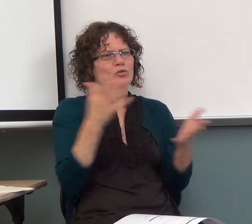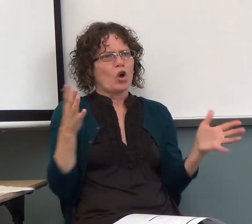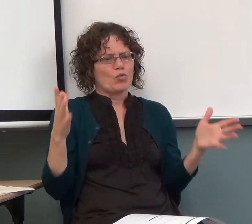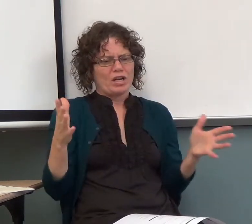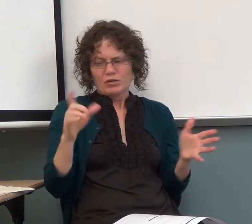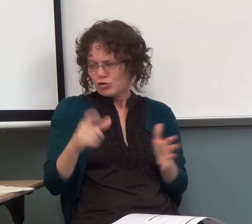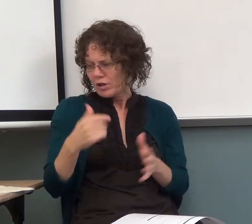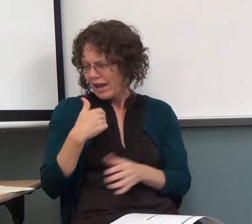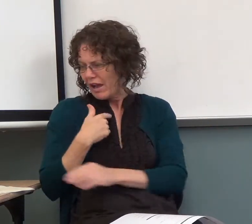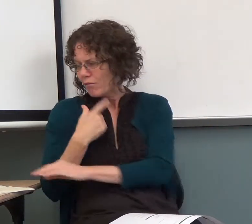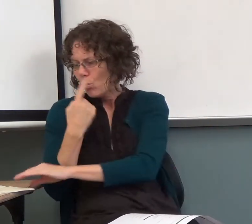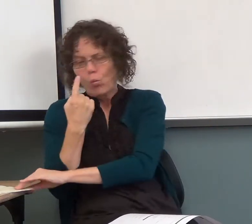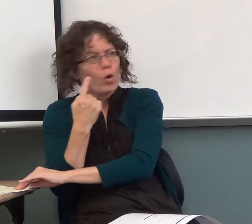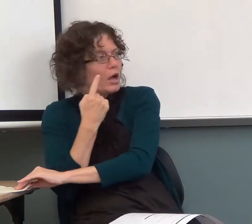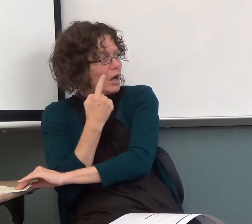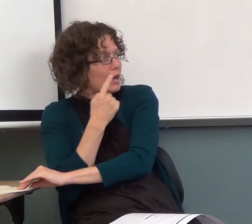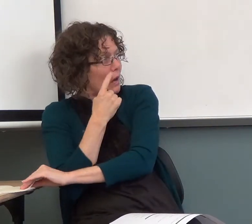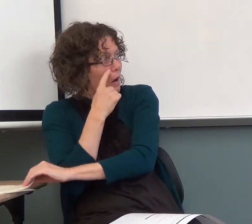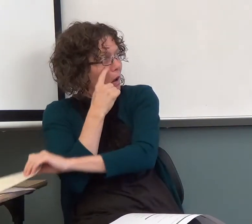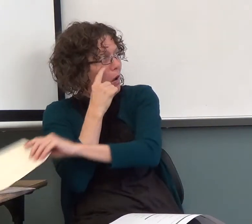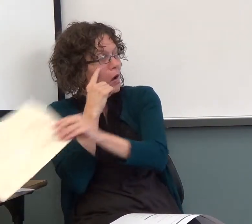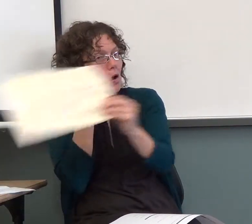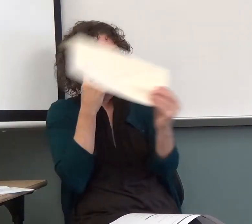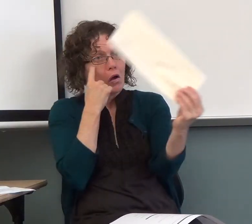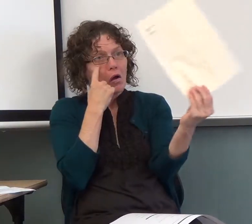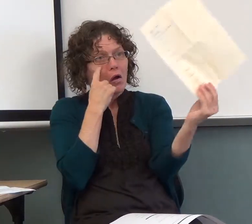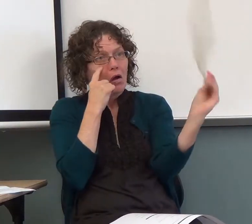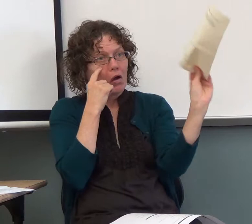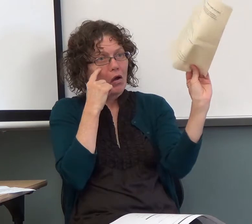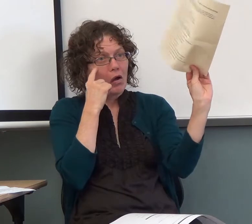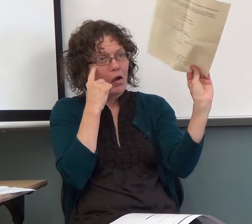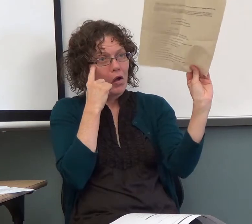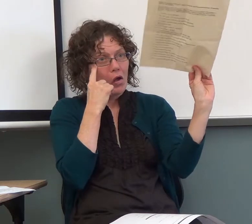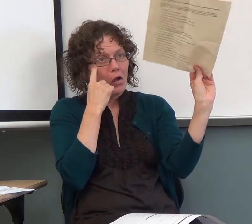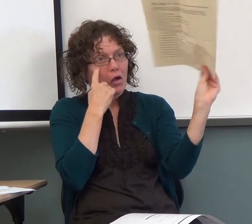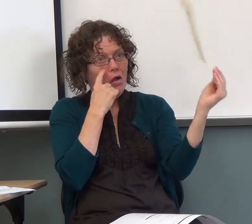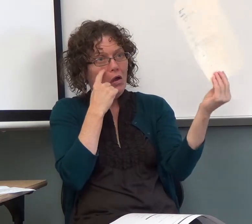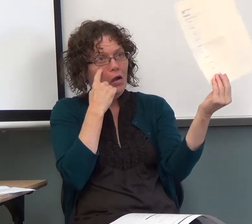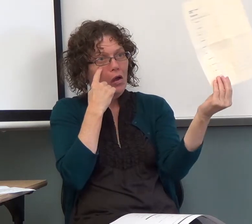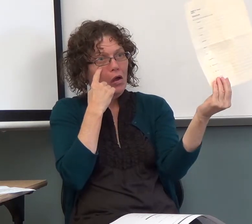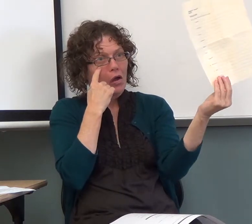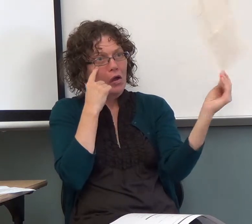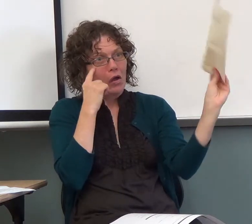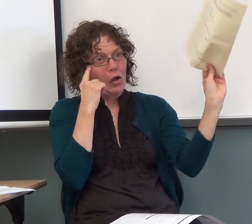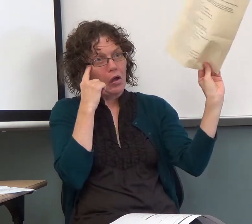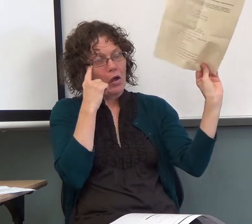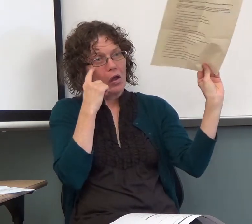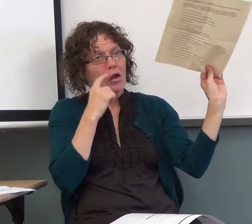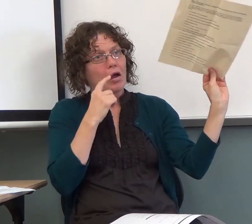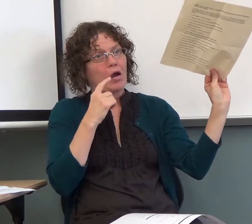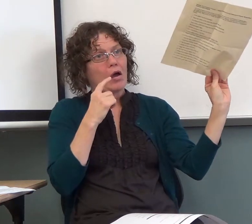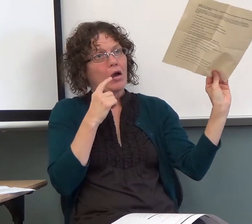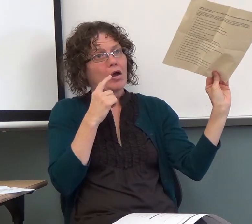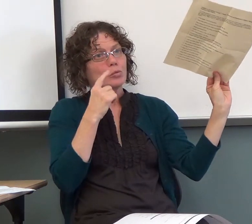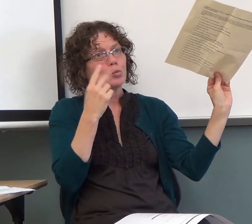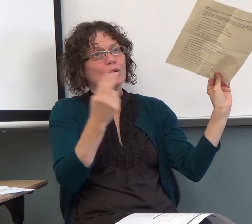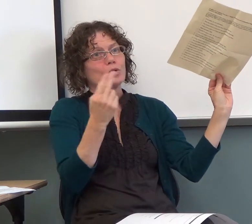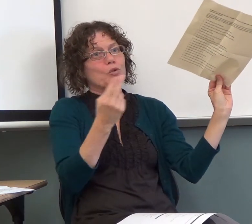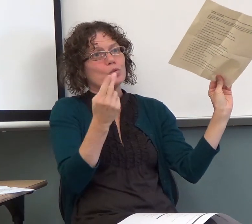like this on one side, and we're going to finish this on Wednesday. And it should look like this on the other side. You remember this? I handed it out last week. There we